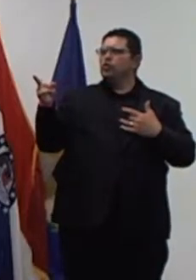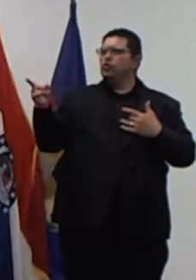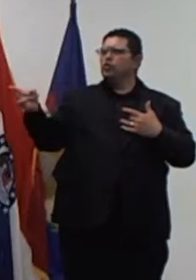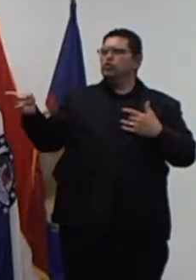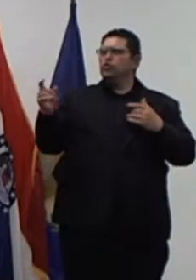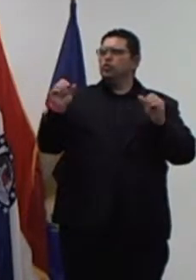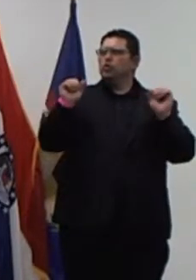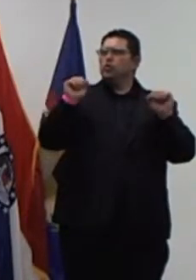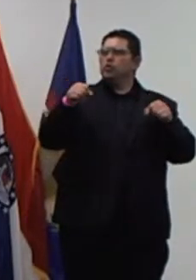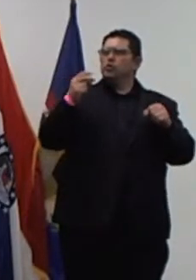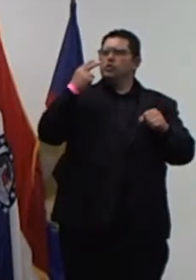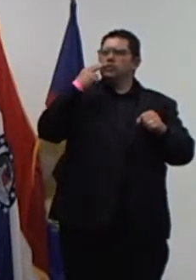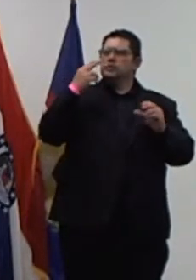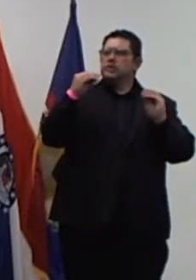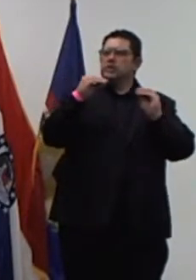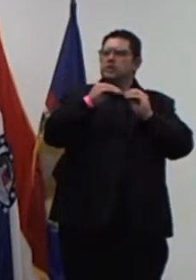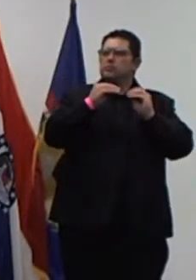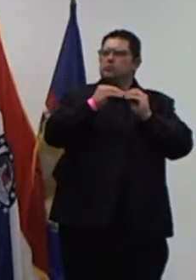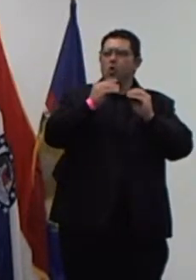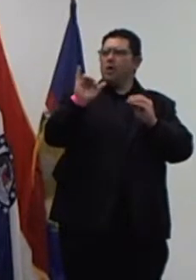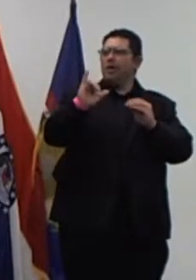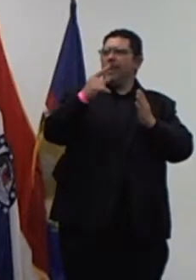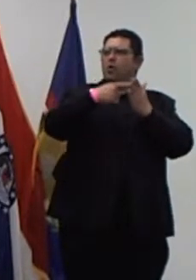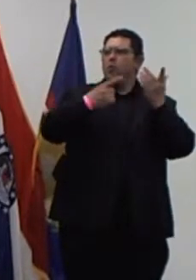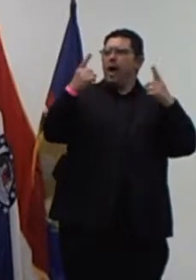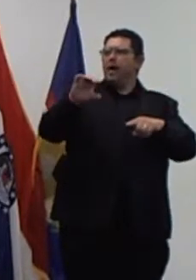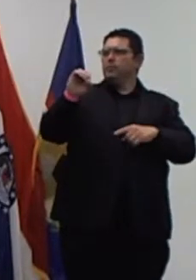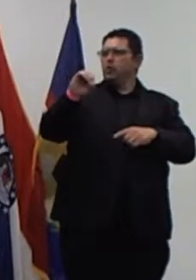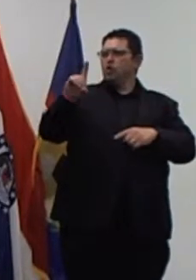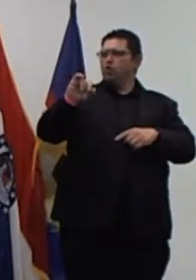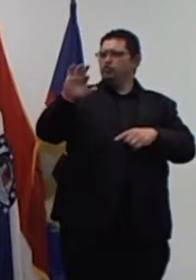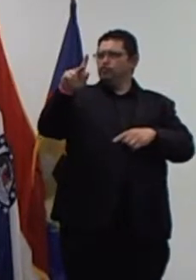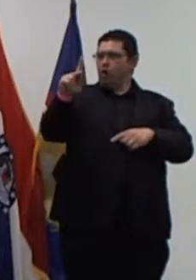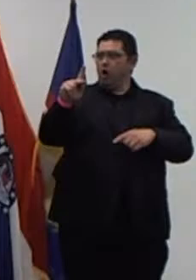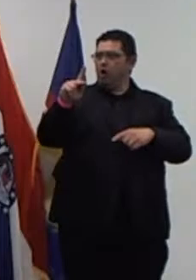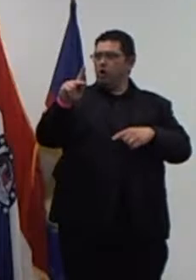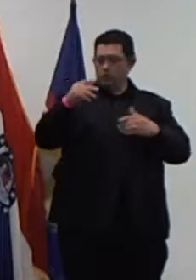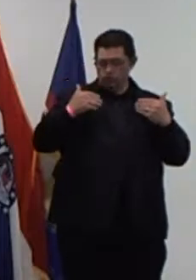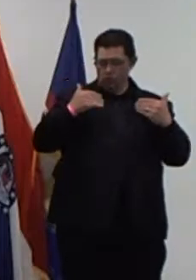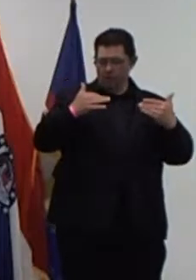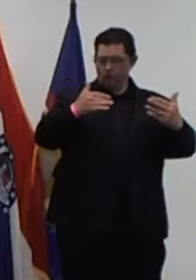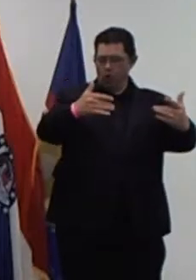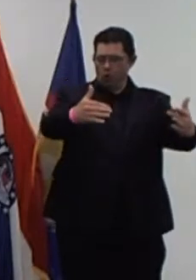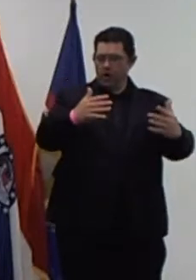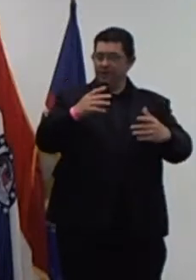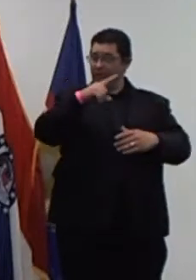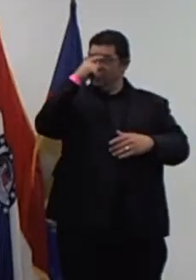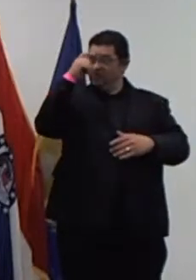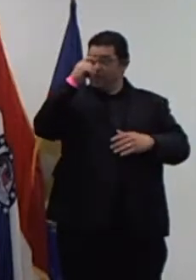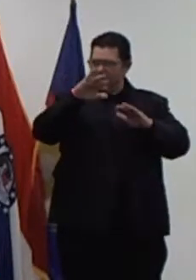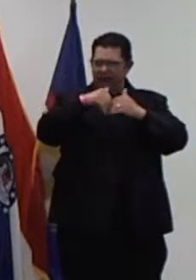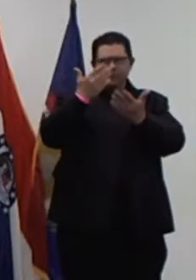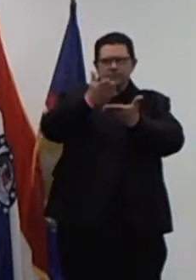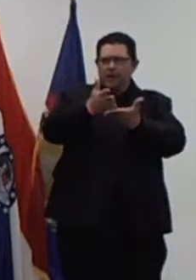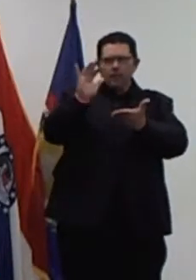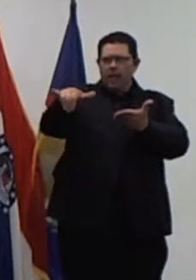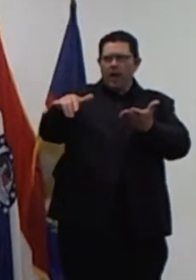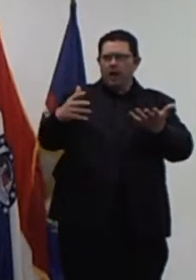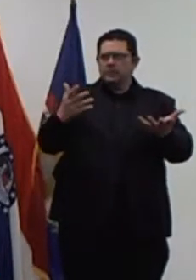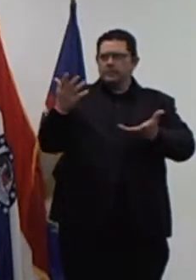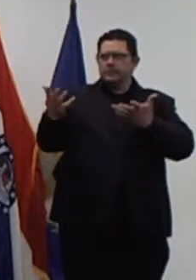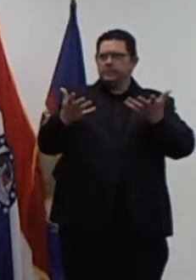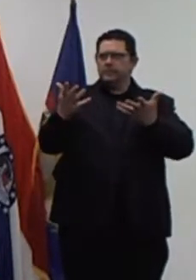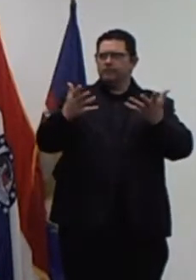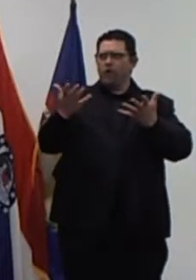more scenes like what happened at the Ozarks over Memorial Day weekend going forward here, heading into the summer? How do you stop that